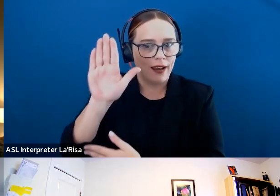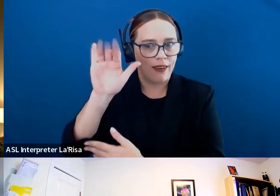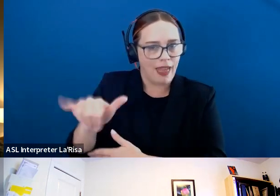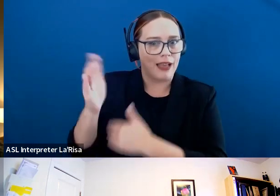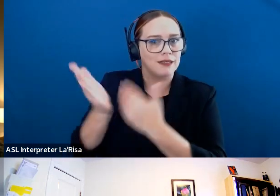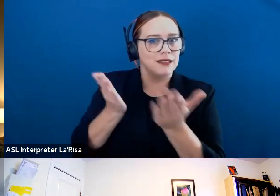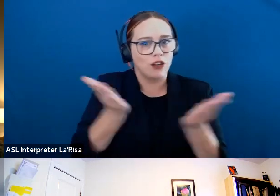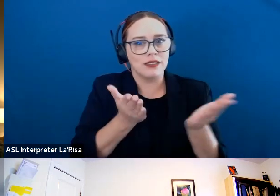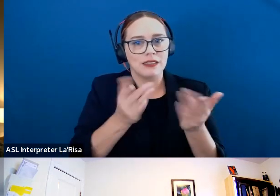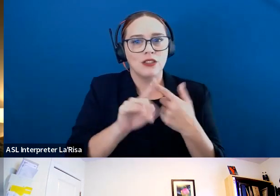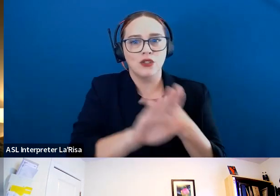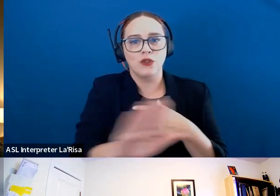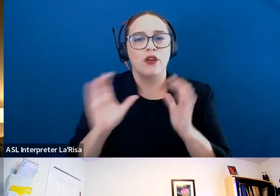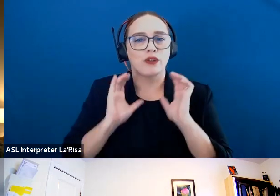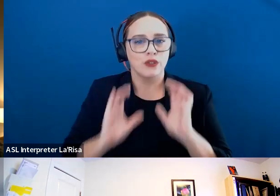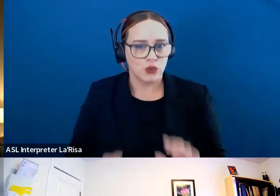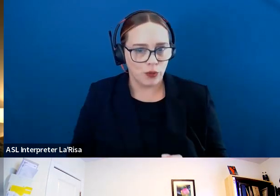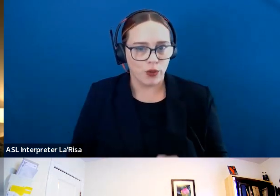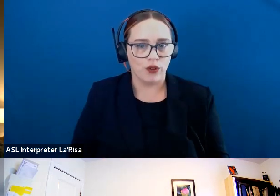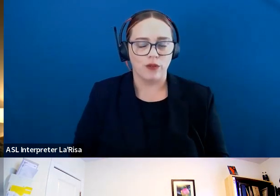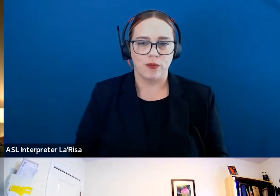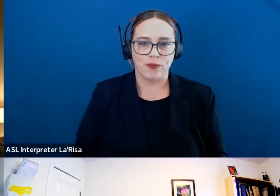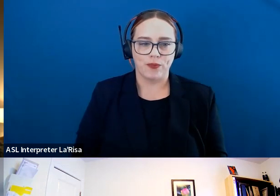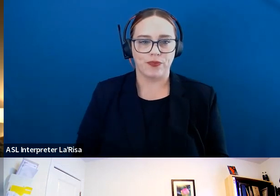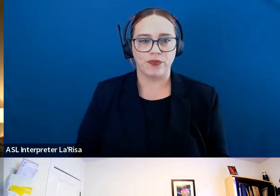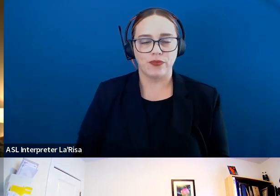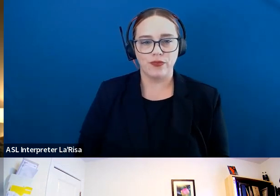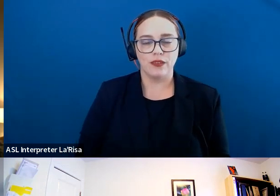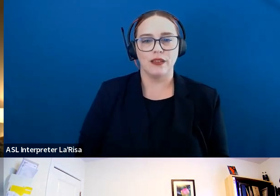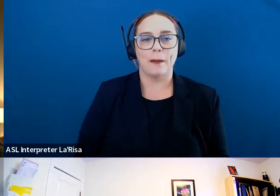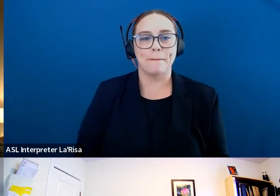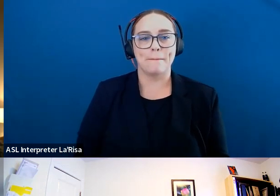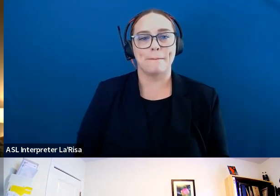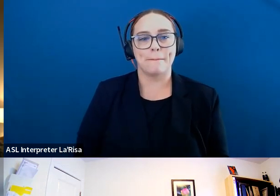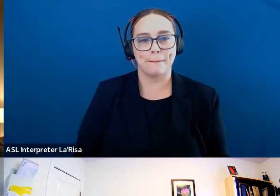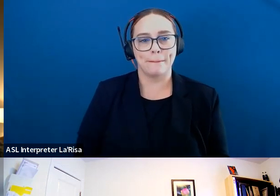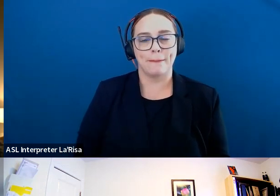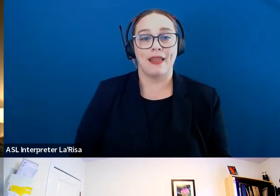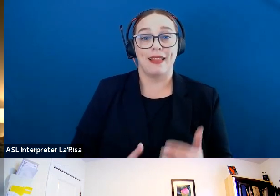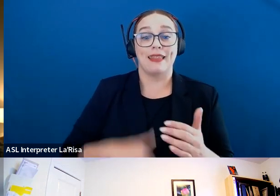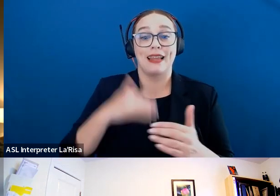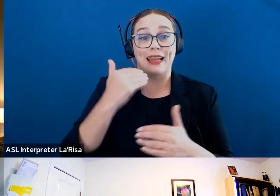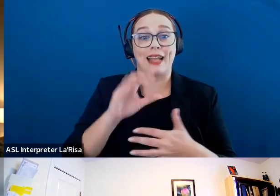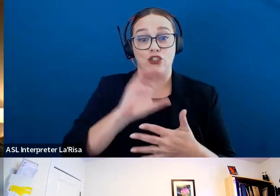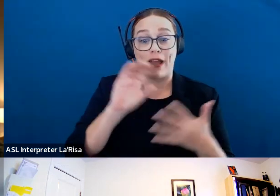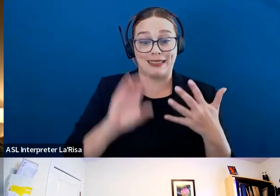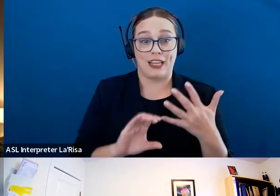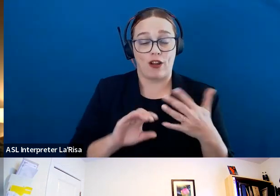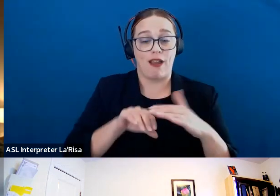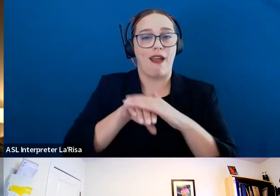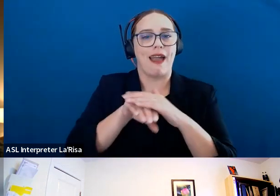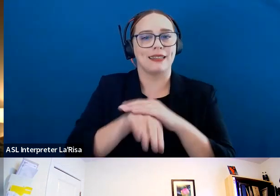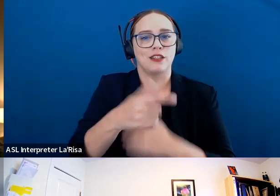to consumers. So the next criteria is access to GED, occupational training,